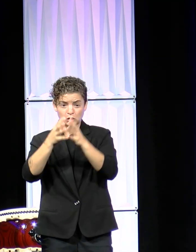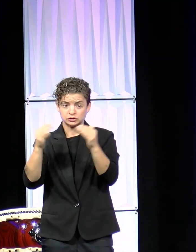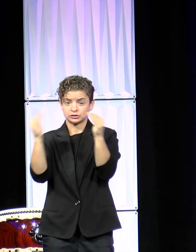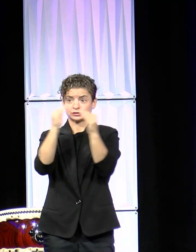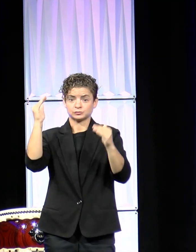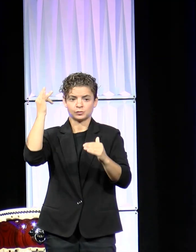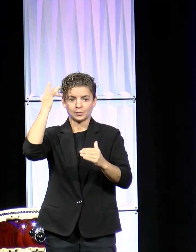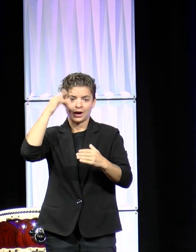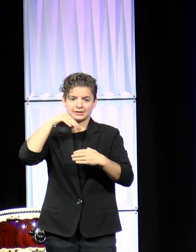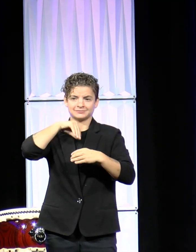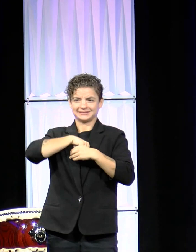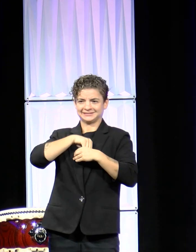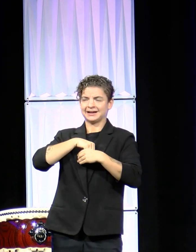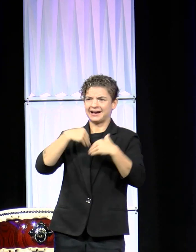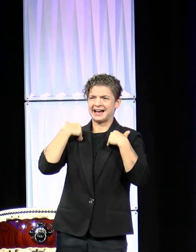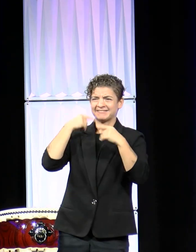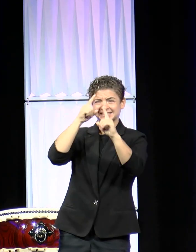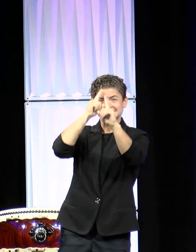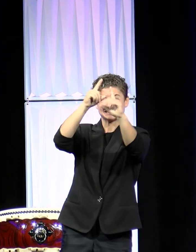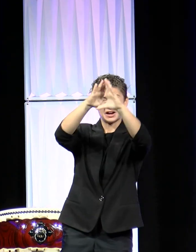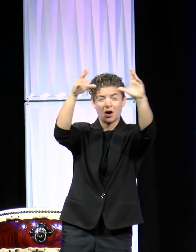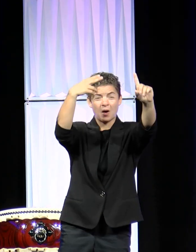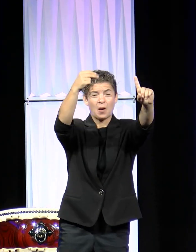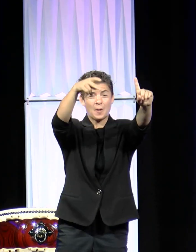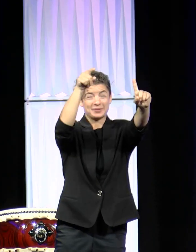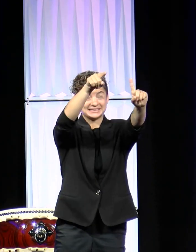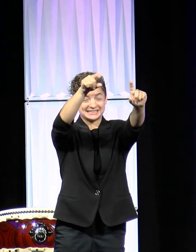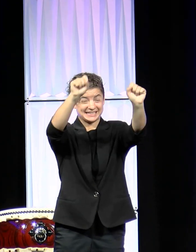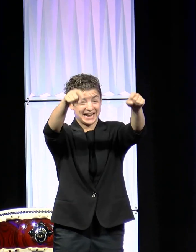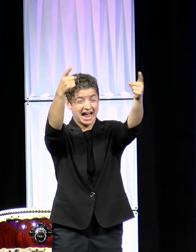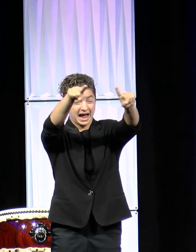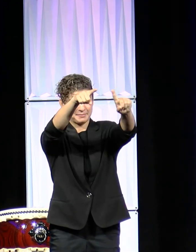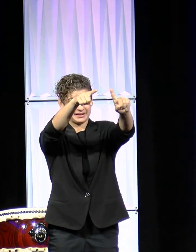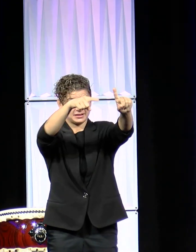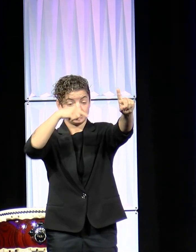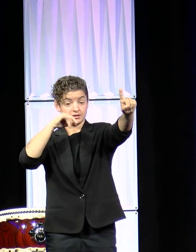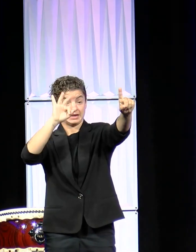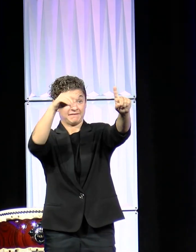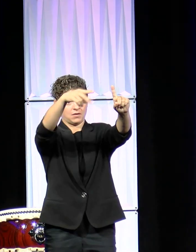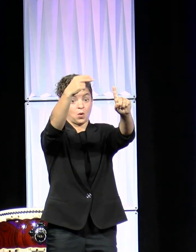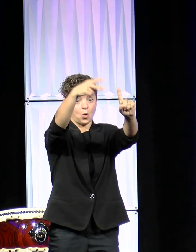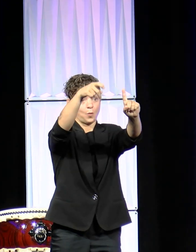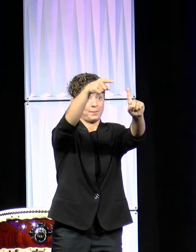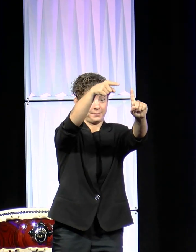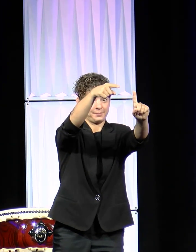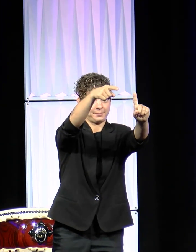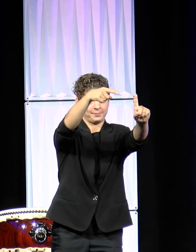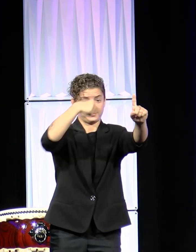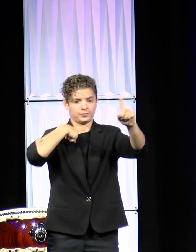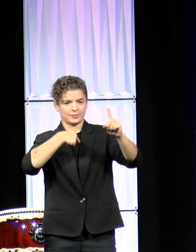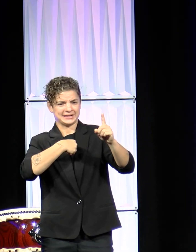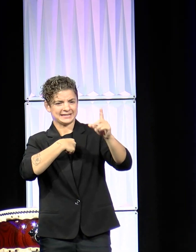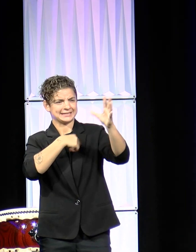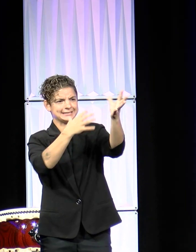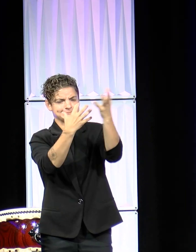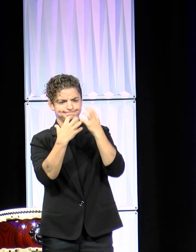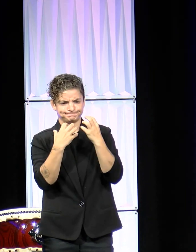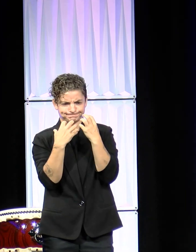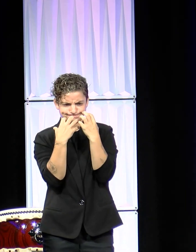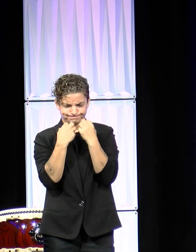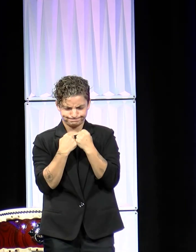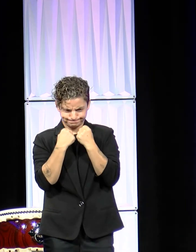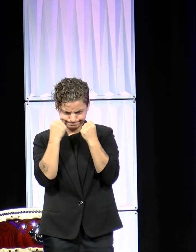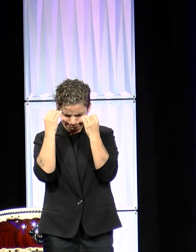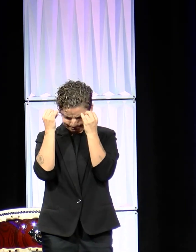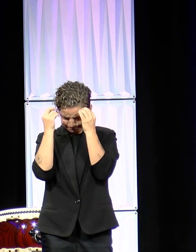would it look like from a liberation perspective to hold on to that hope that things would improve and get better?